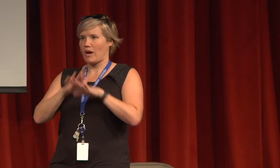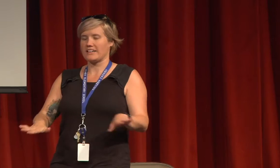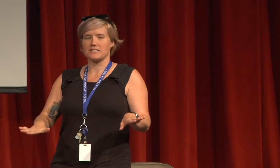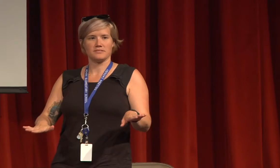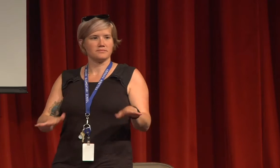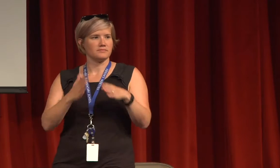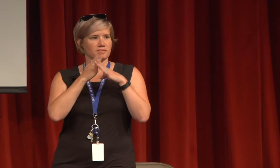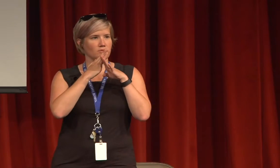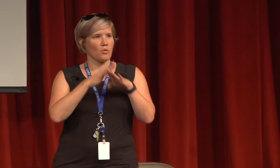Right.